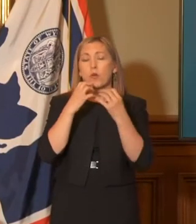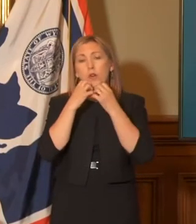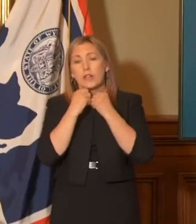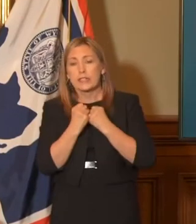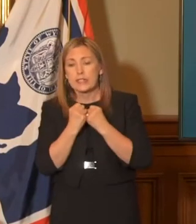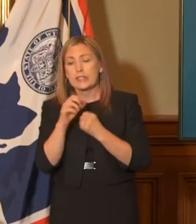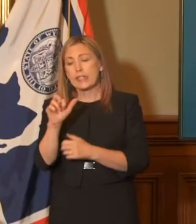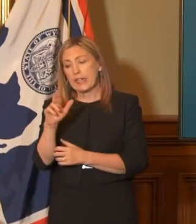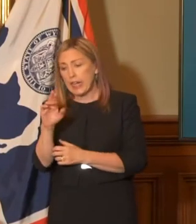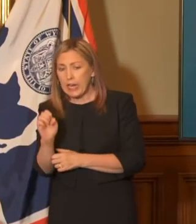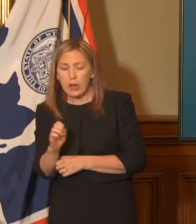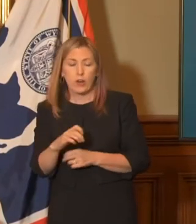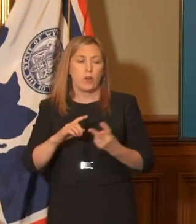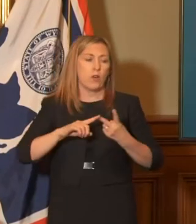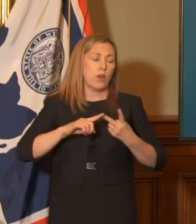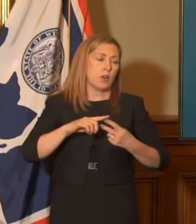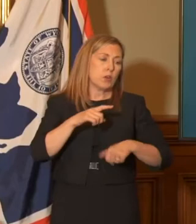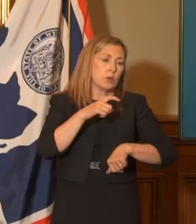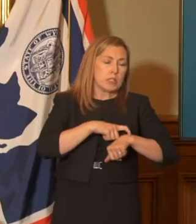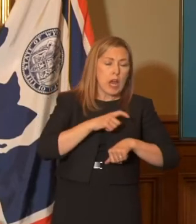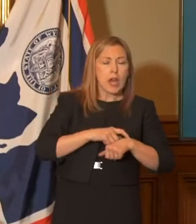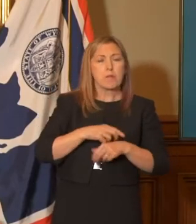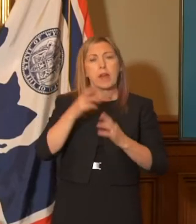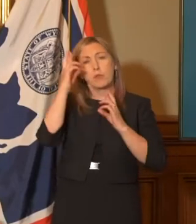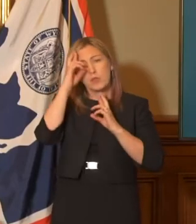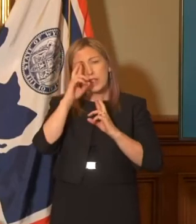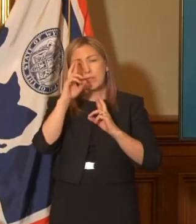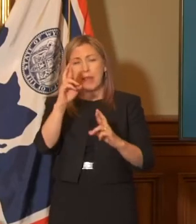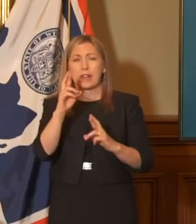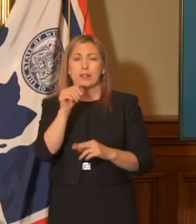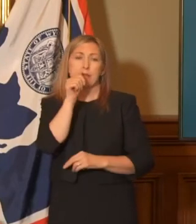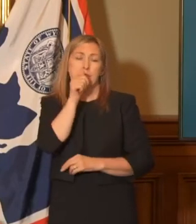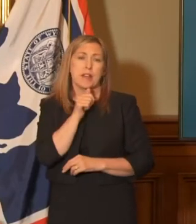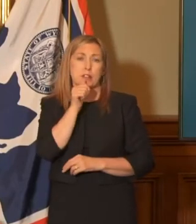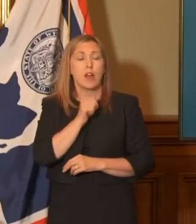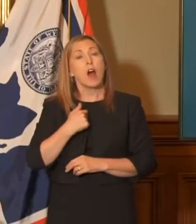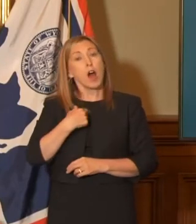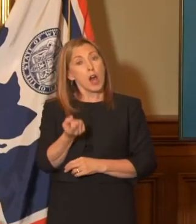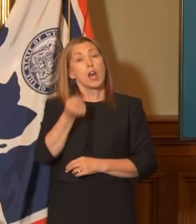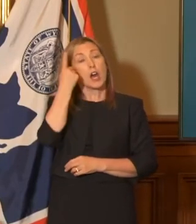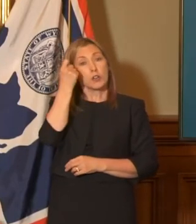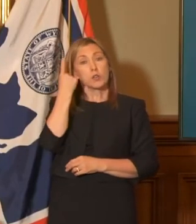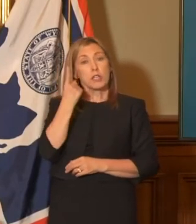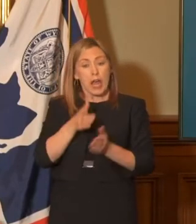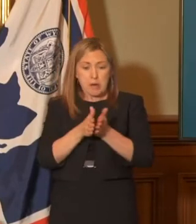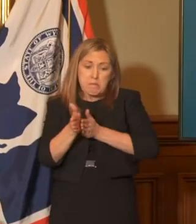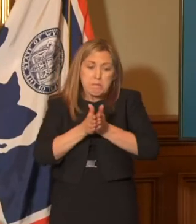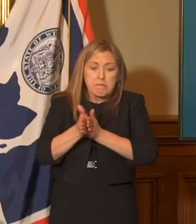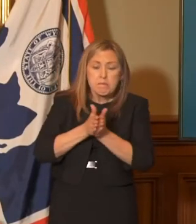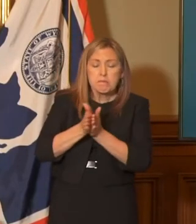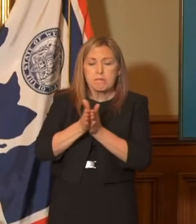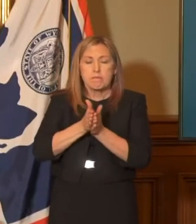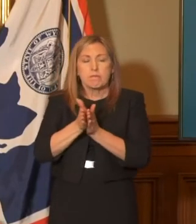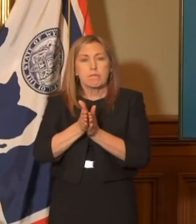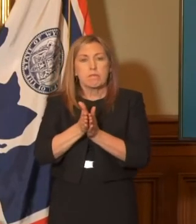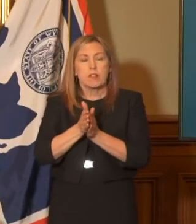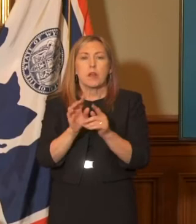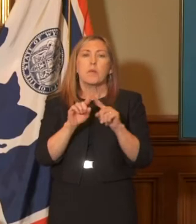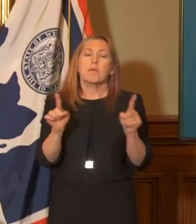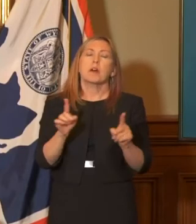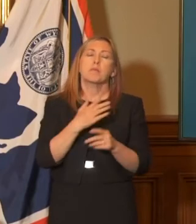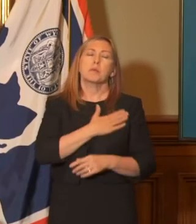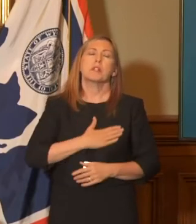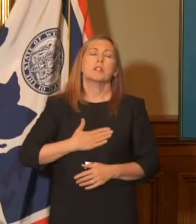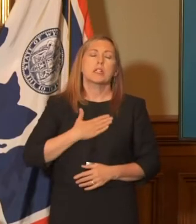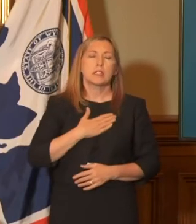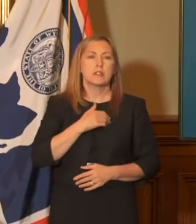time, and respect your patience and understand your anxiousness, but just bear with